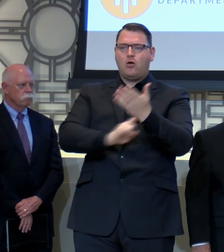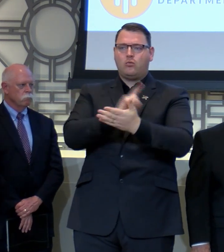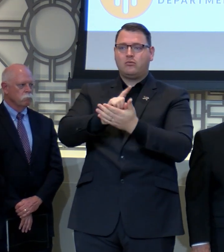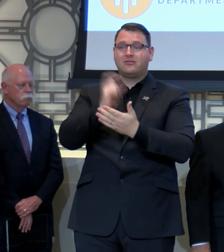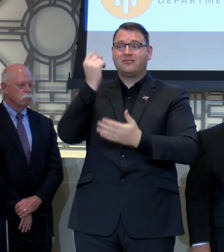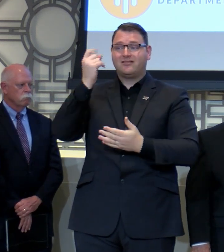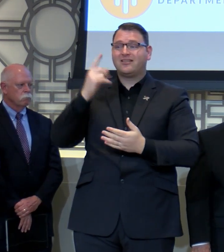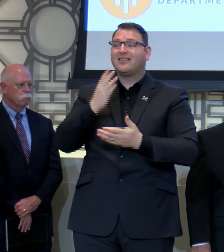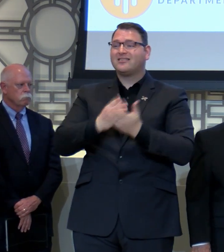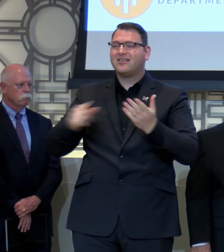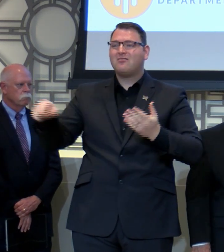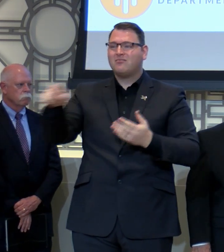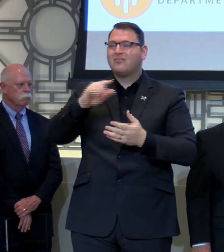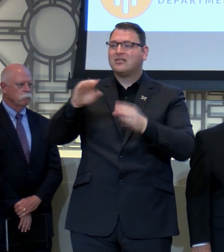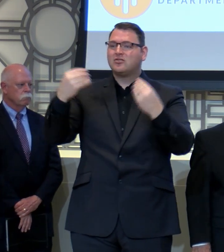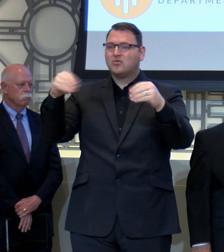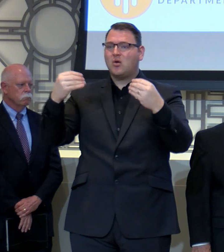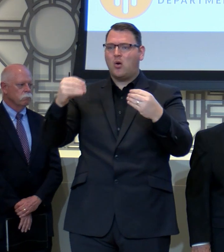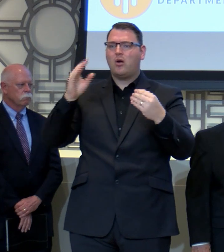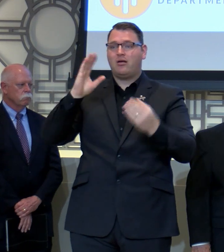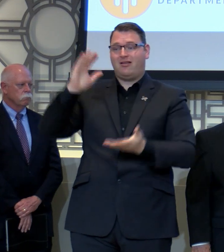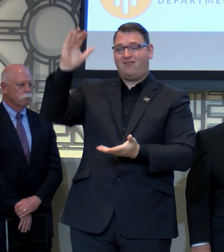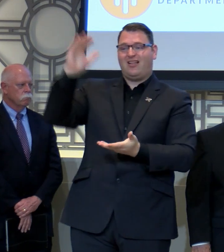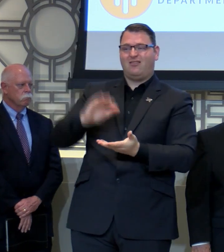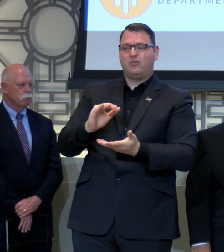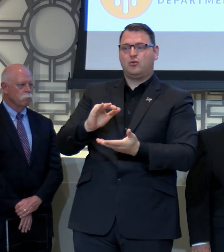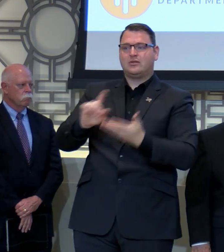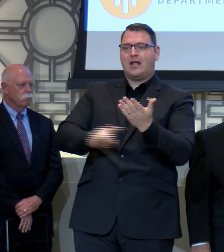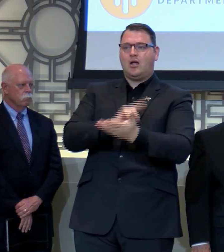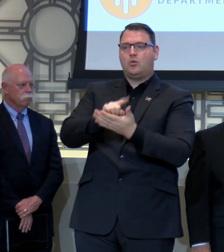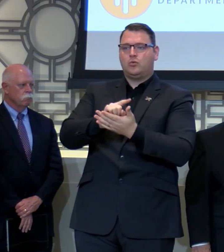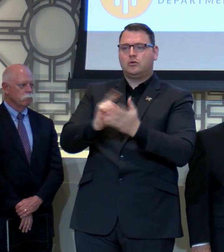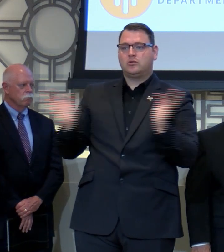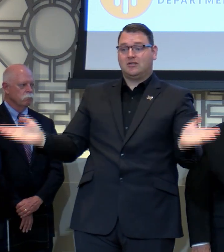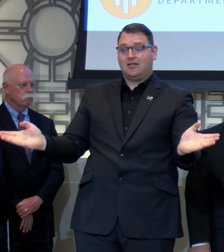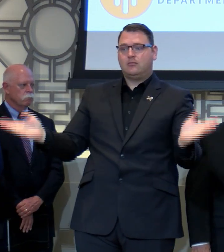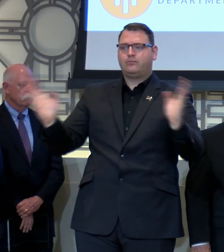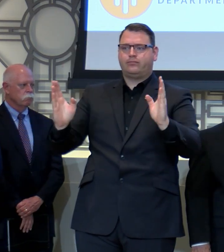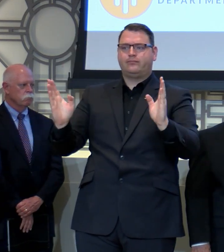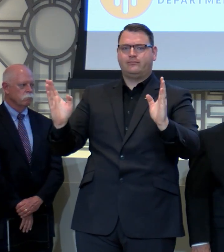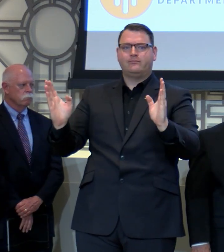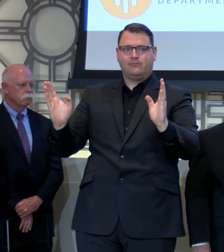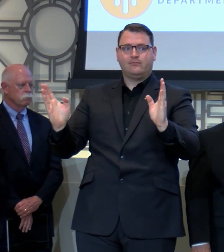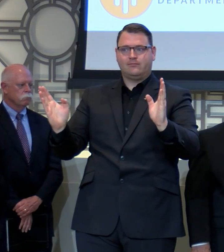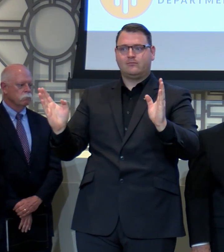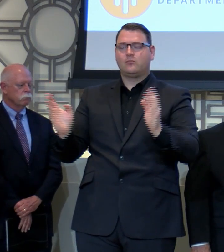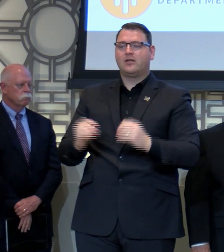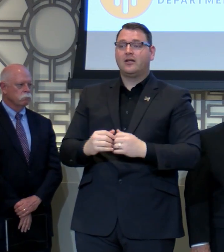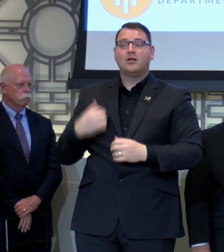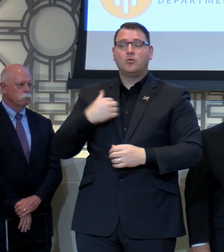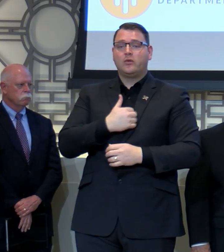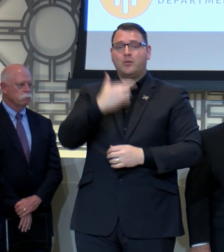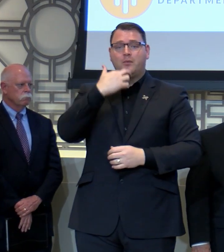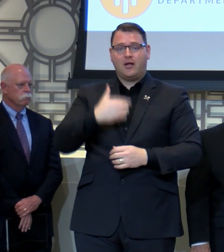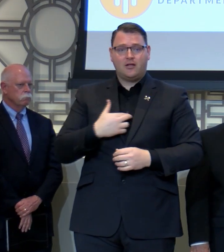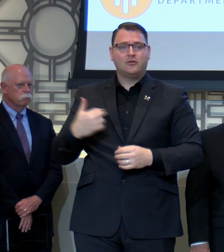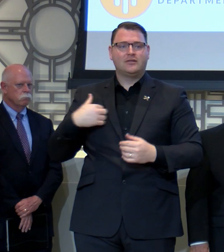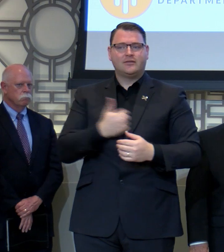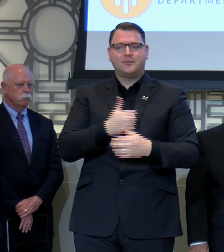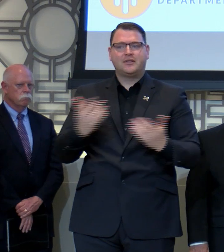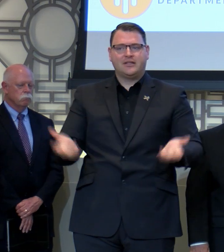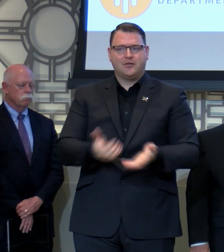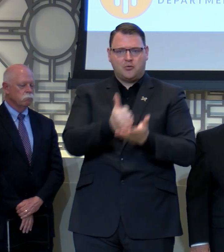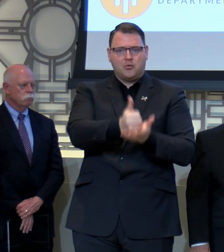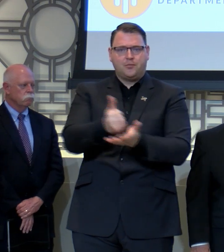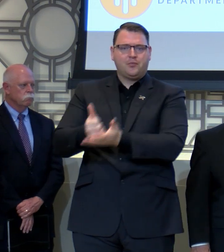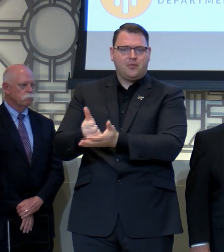our reduced hours of operation. Randall's is proud to serve alongside Houstonians where our resilience and